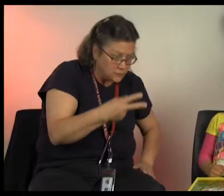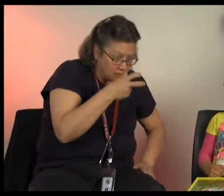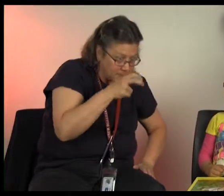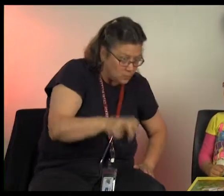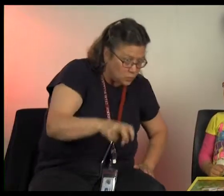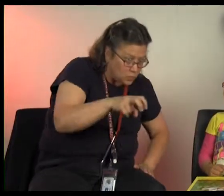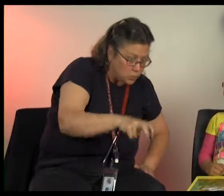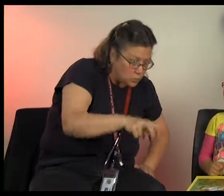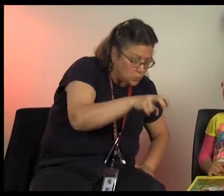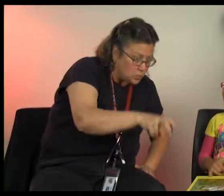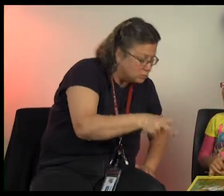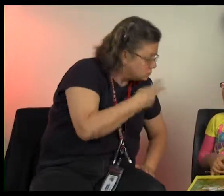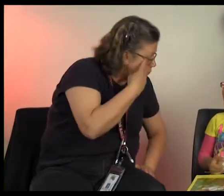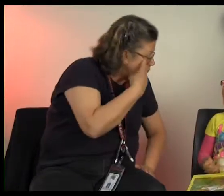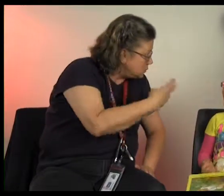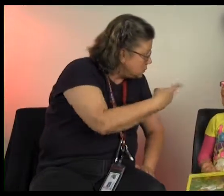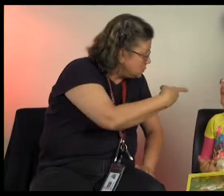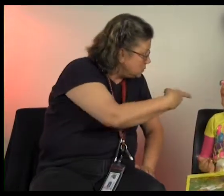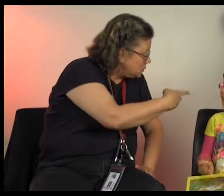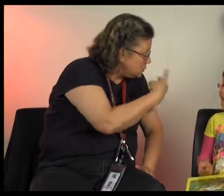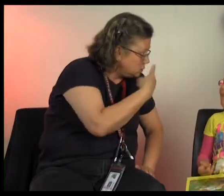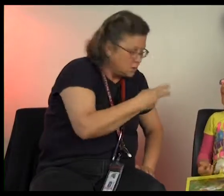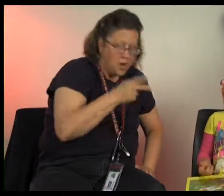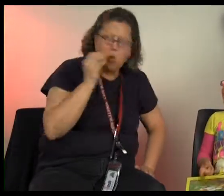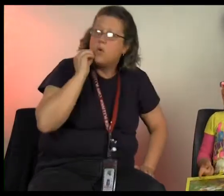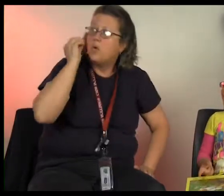see how the bug hopped? Have you seen that? At your home, where have you